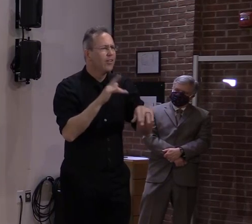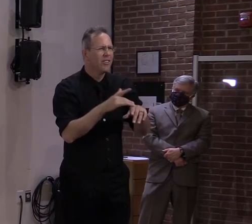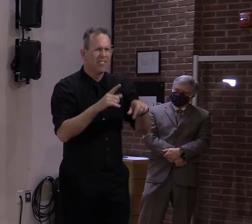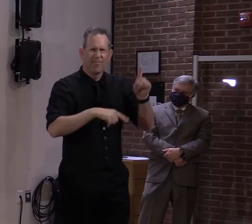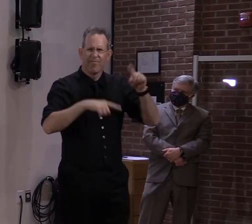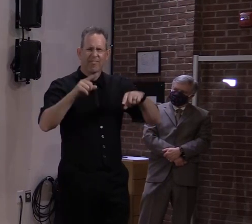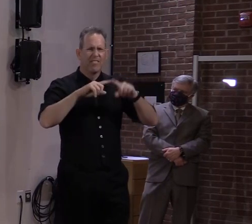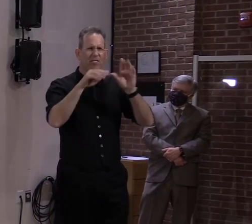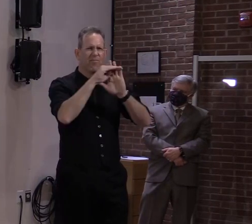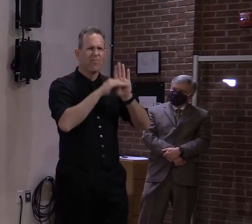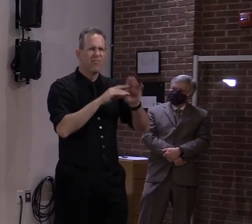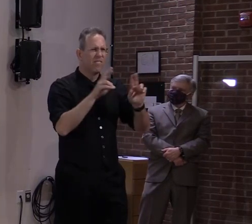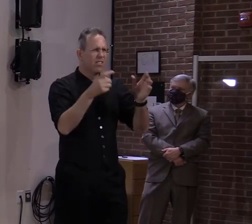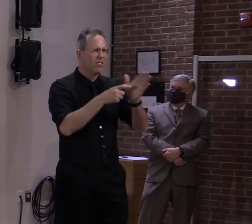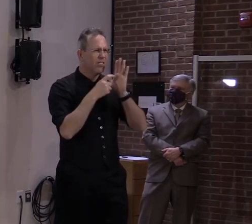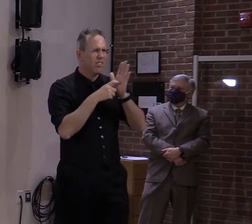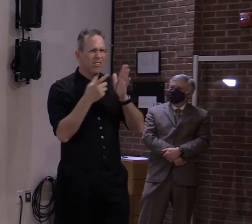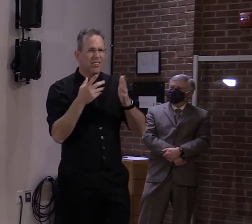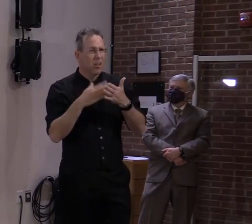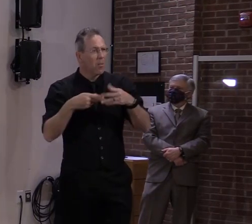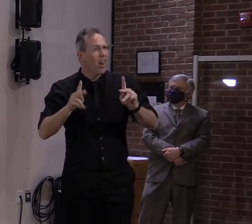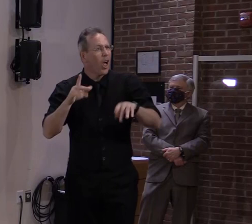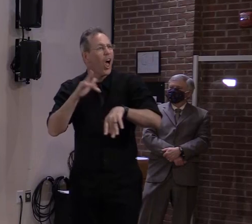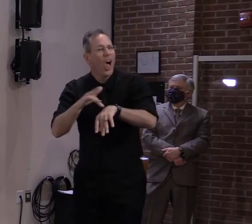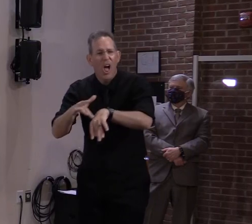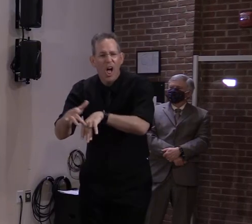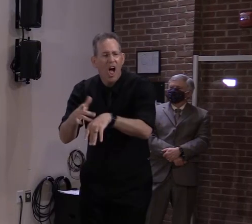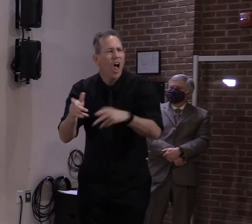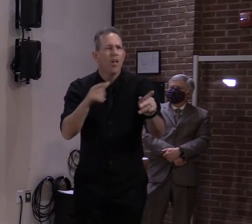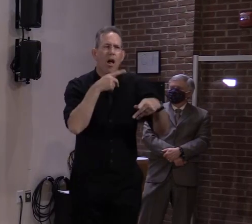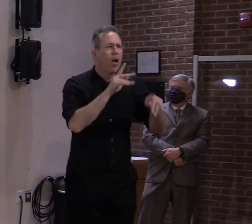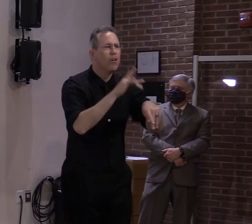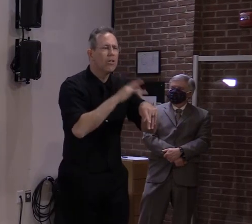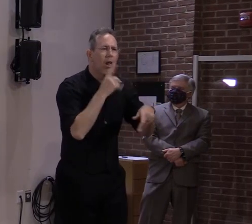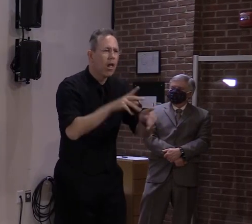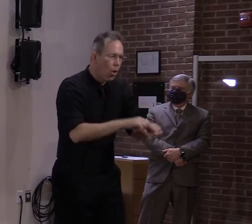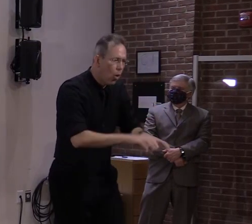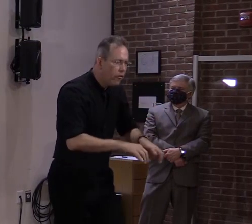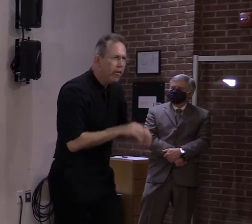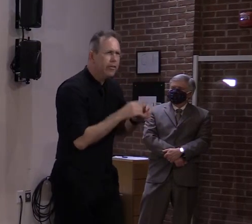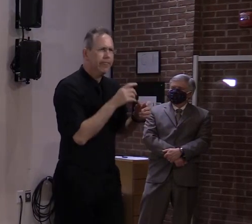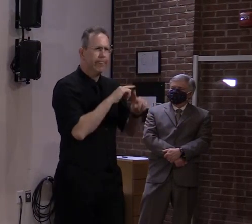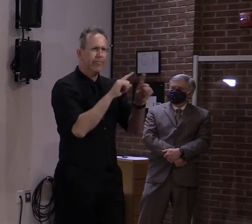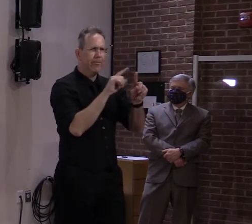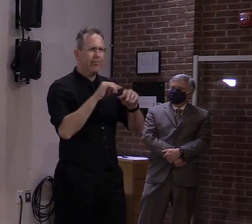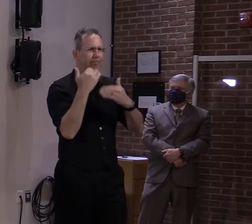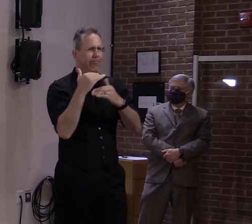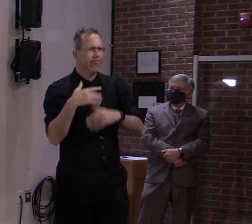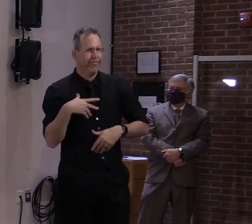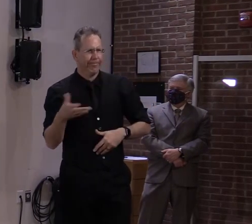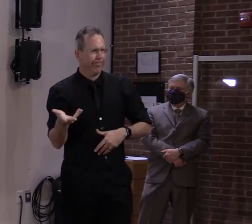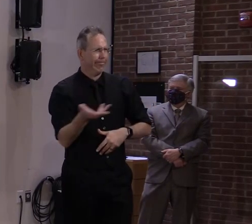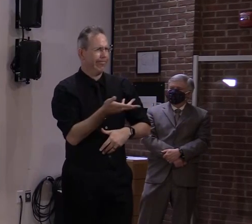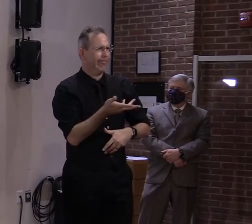state? I'm going to let Commissioner Sherling answer that, but again, he can clarify or...